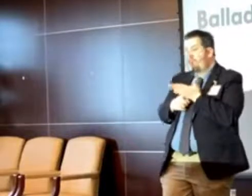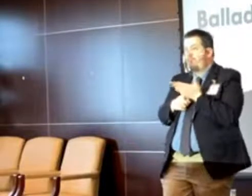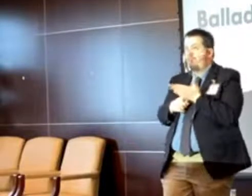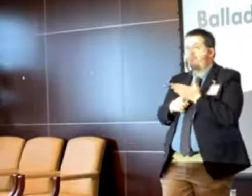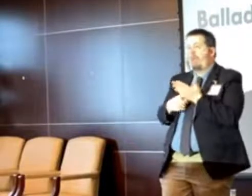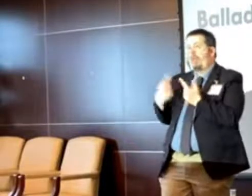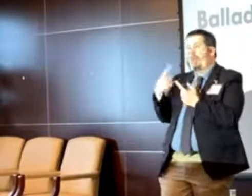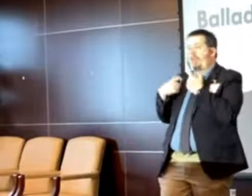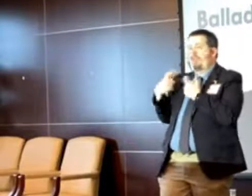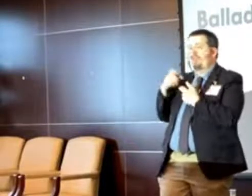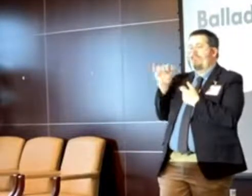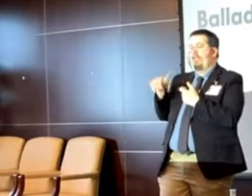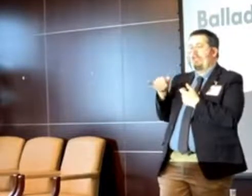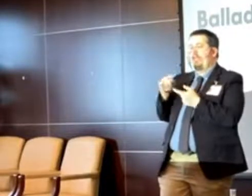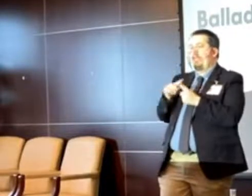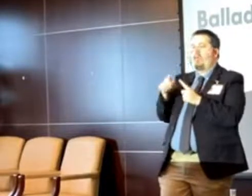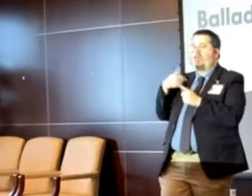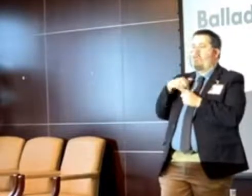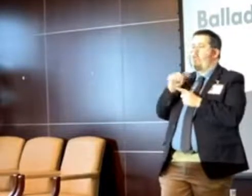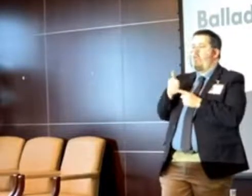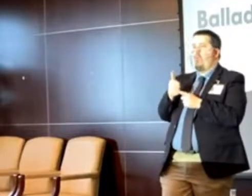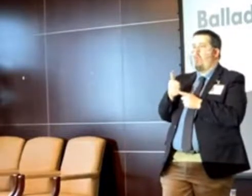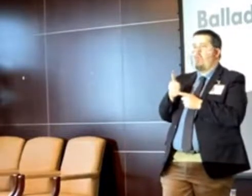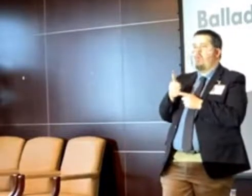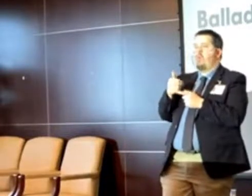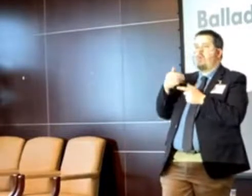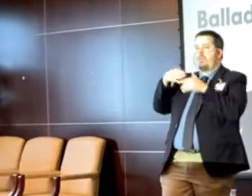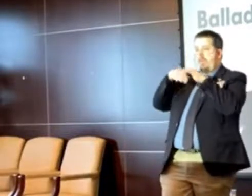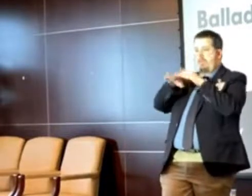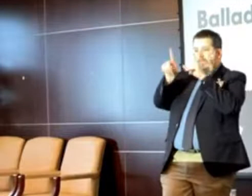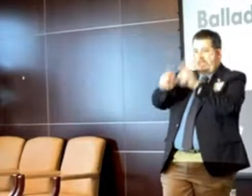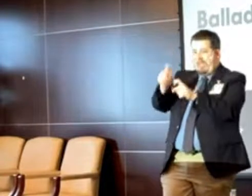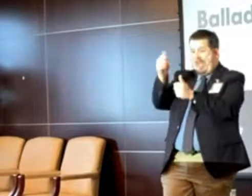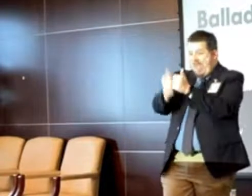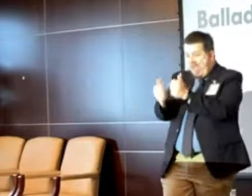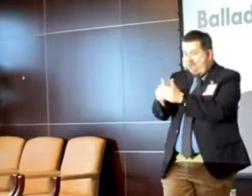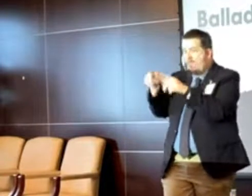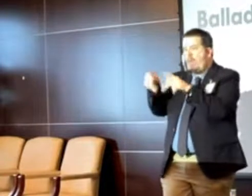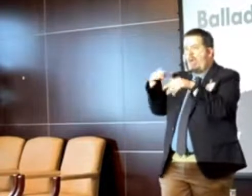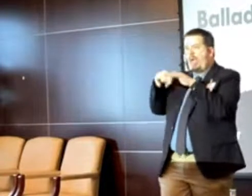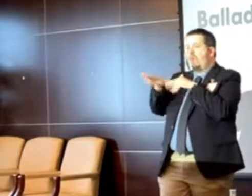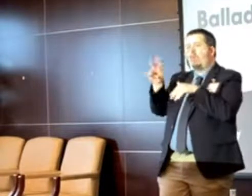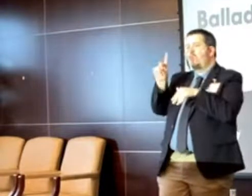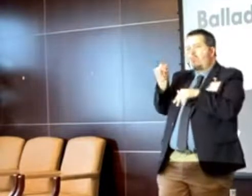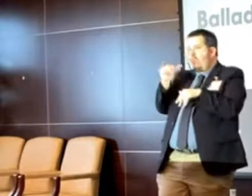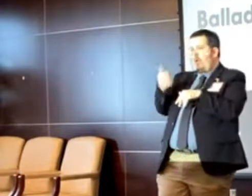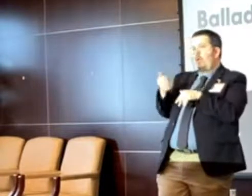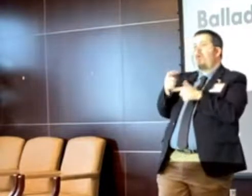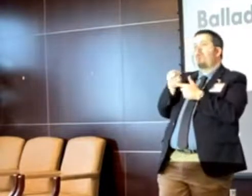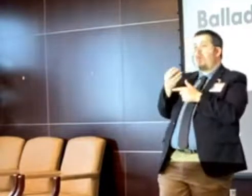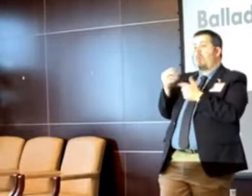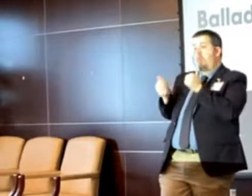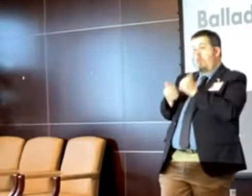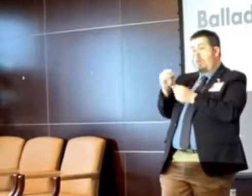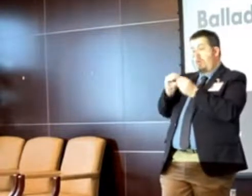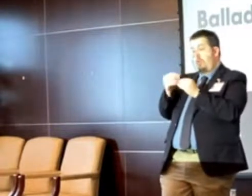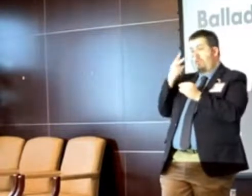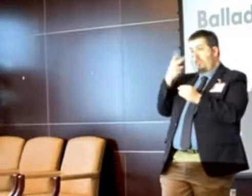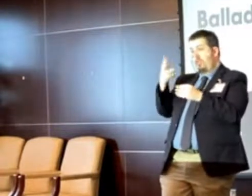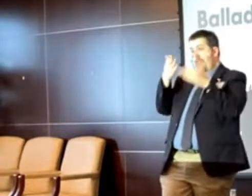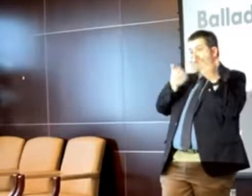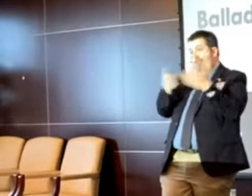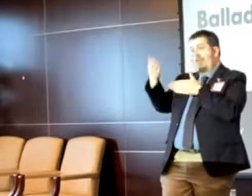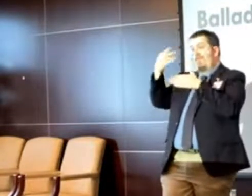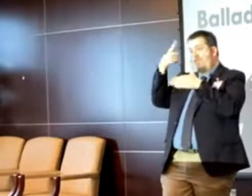get asked that. We don't do admission testing on every single patient. So right now, the majority of those numbers that you see are admitted